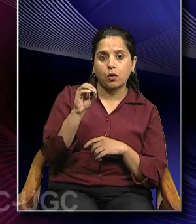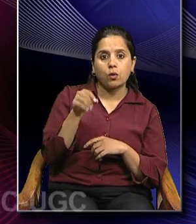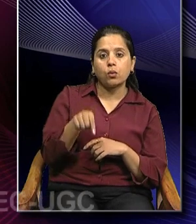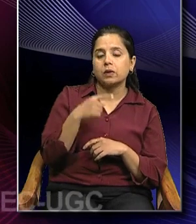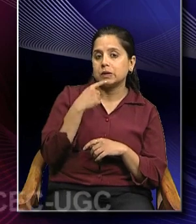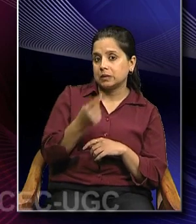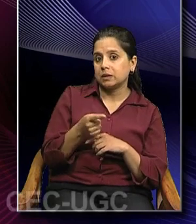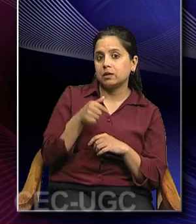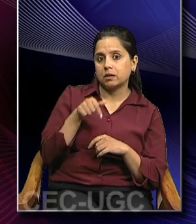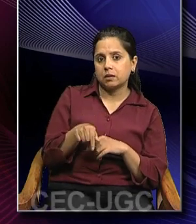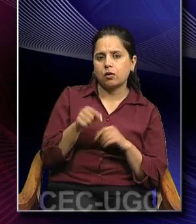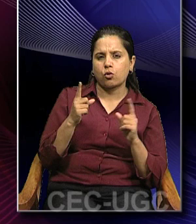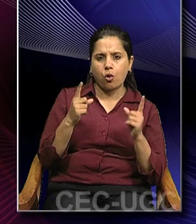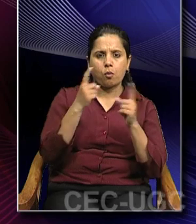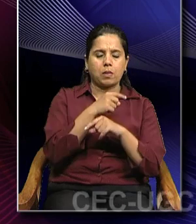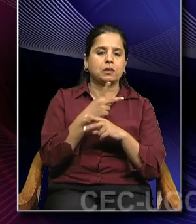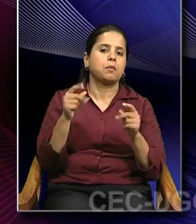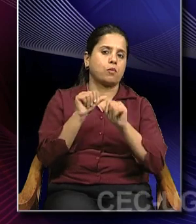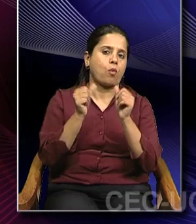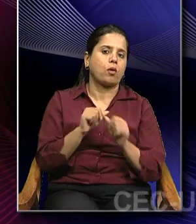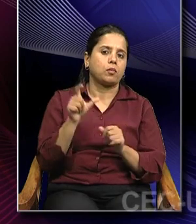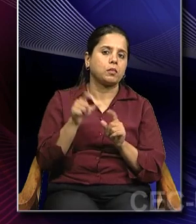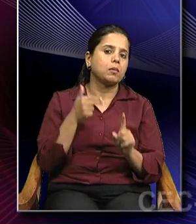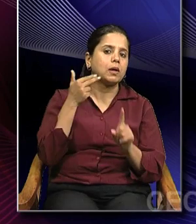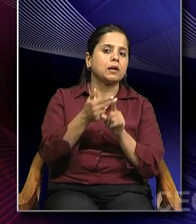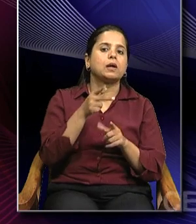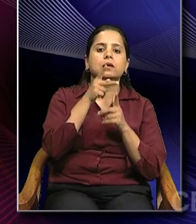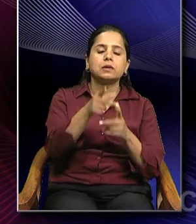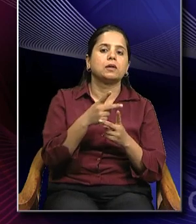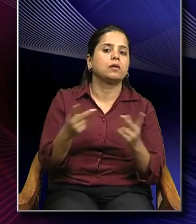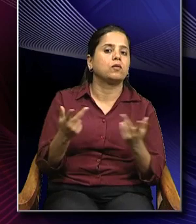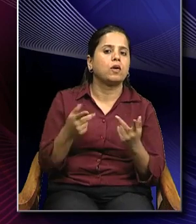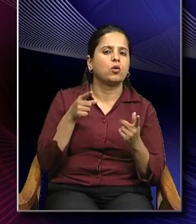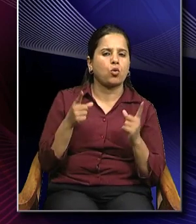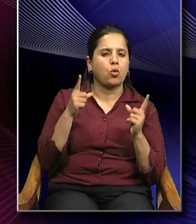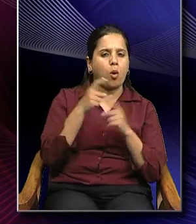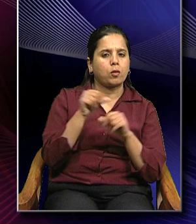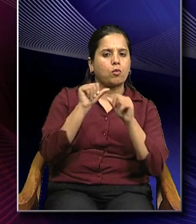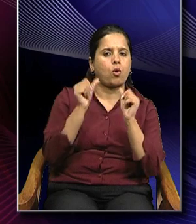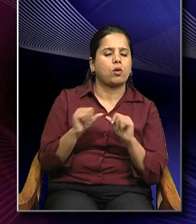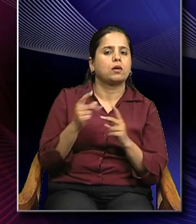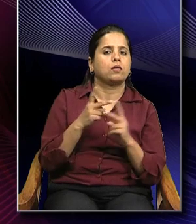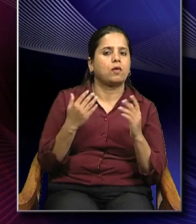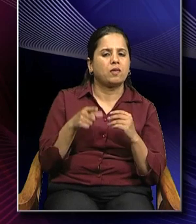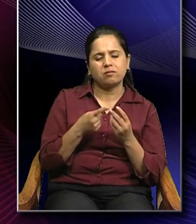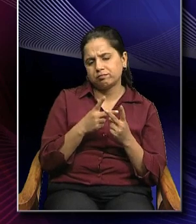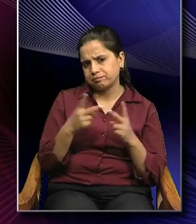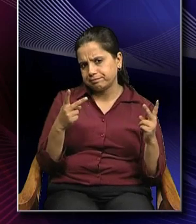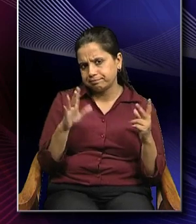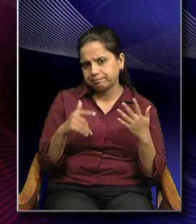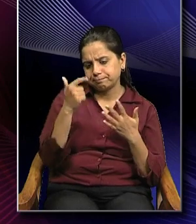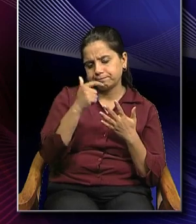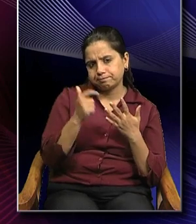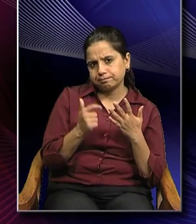as a complex model. People call it to be a very complex model with several facets